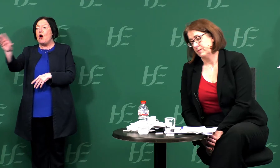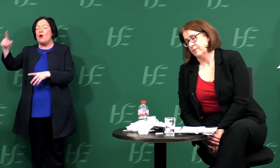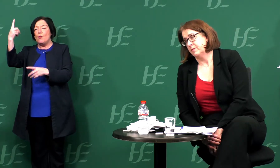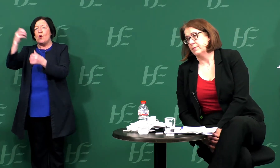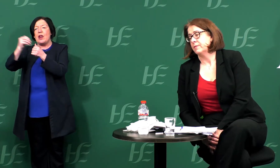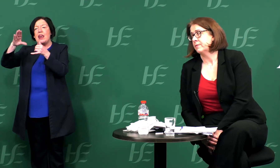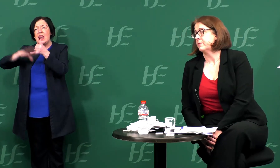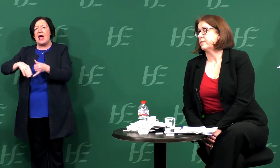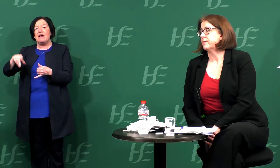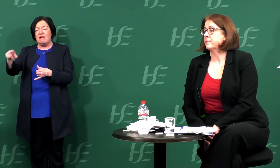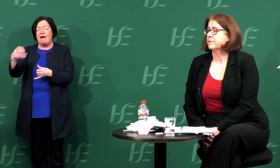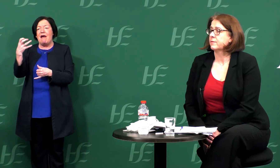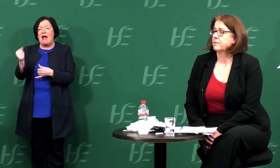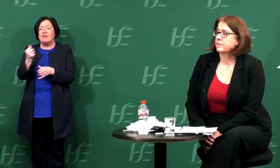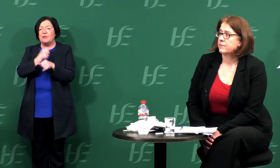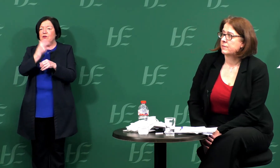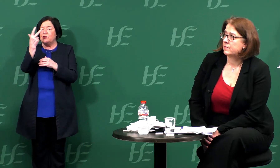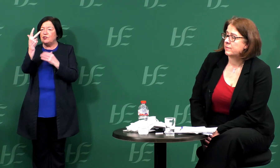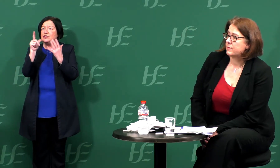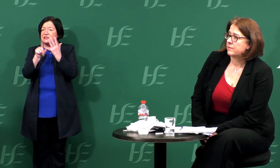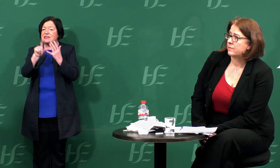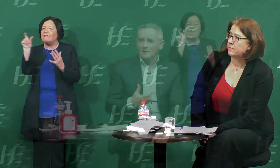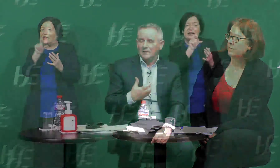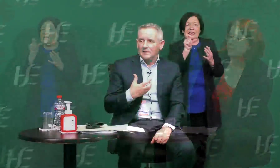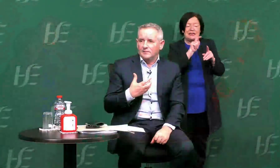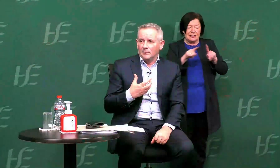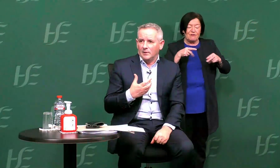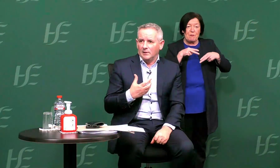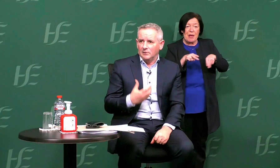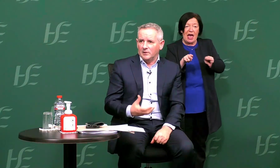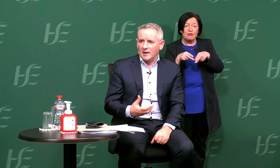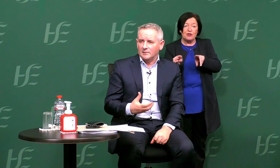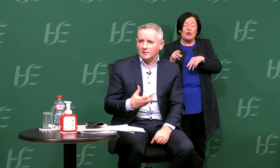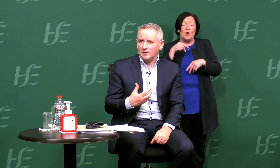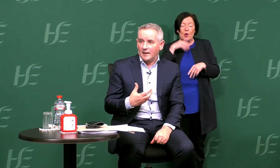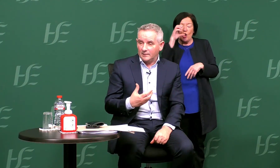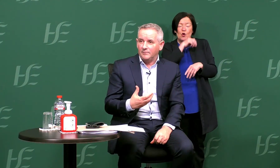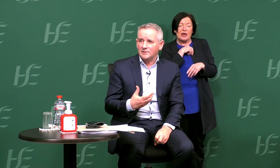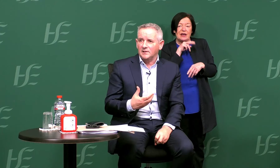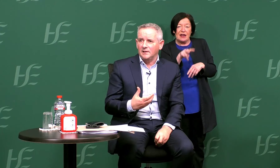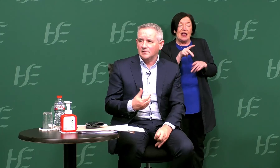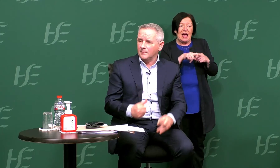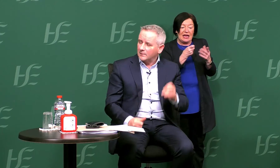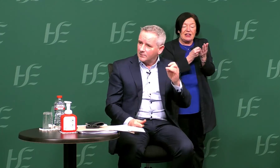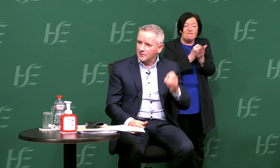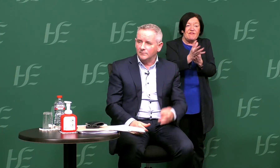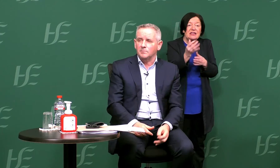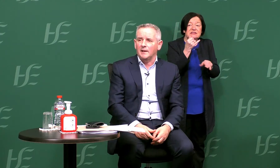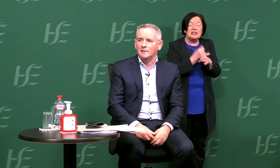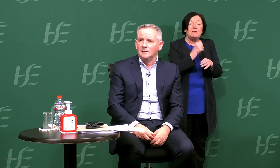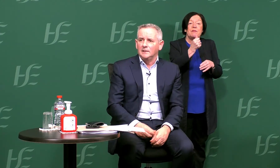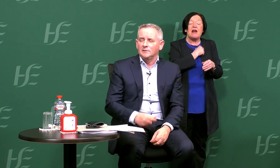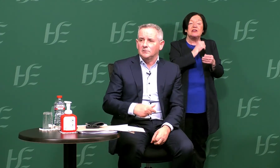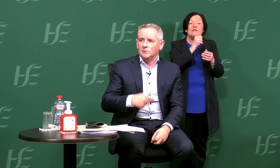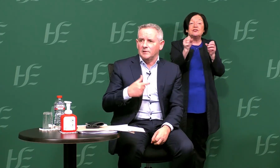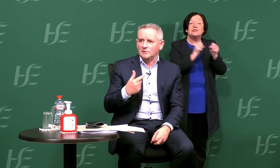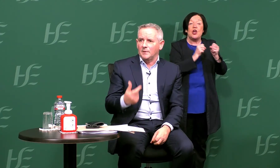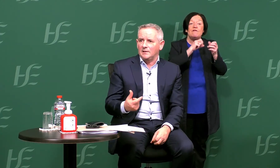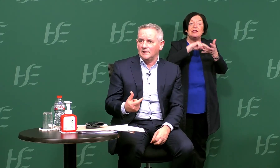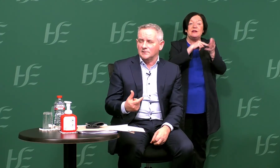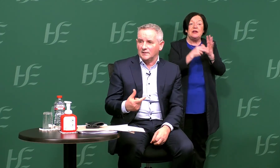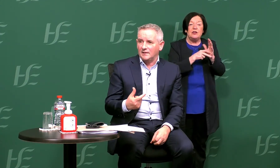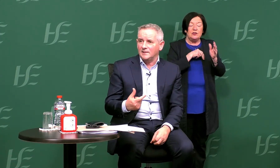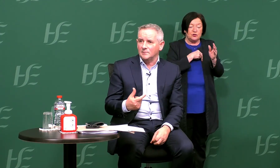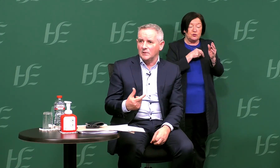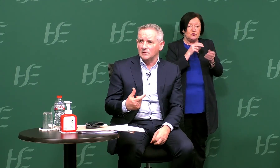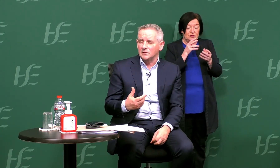thing. There are about 37 clinical pathways that we are looking at and investing in as part of our service plan to address